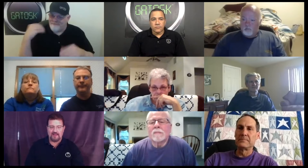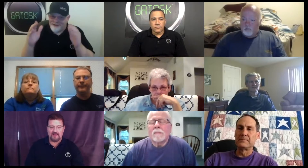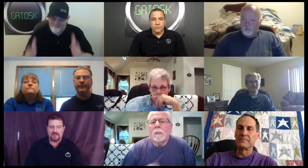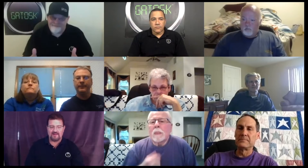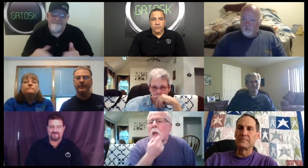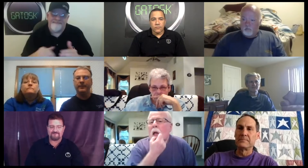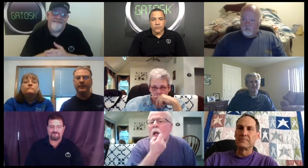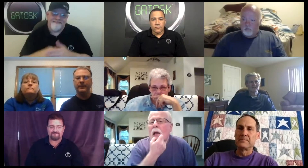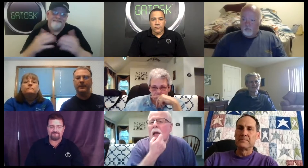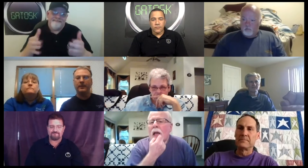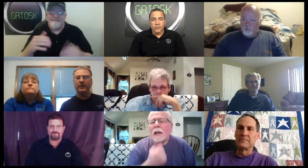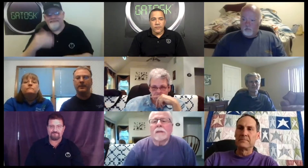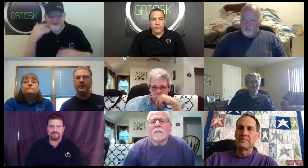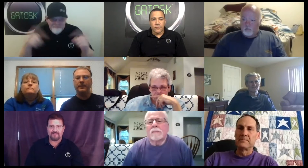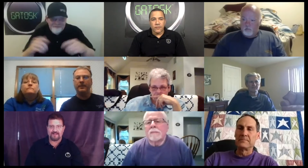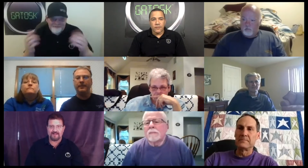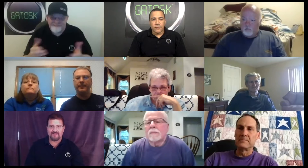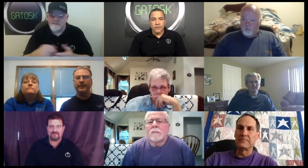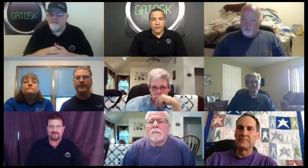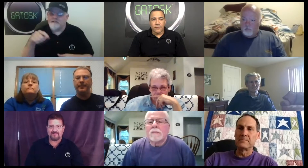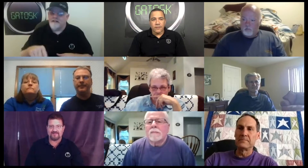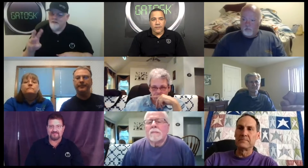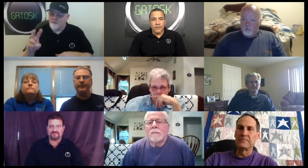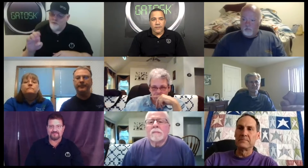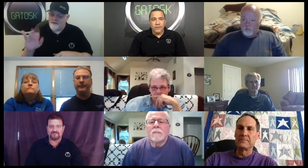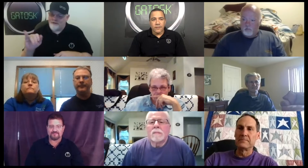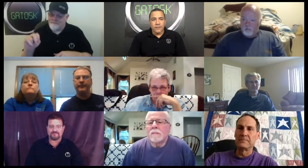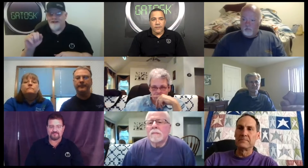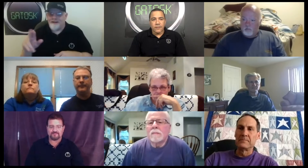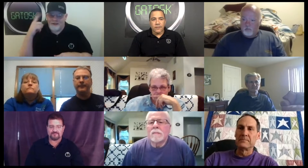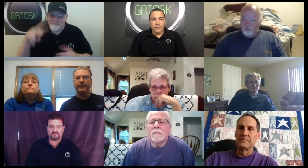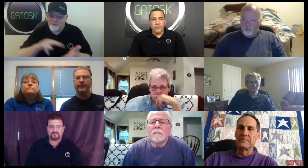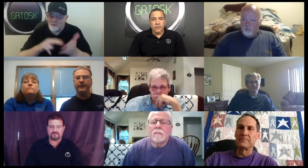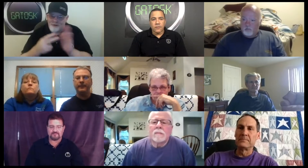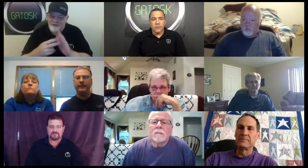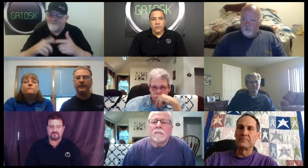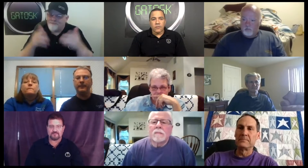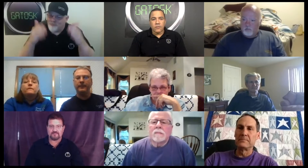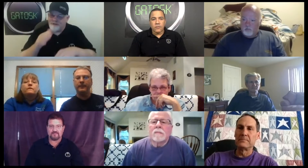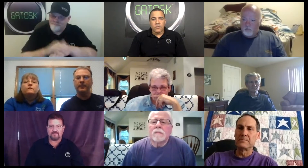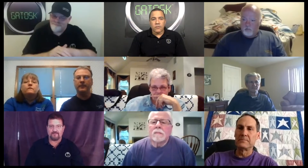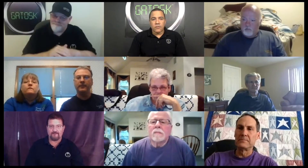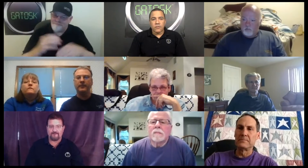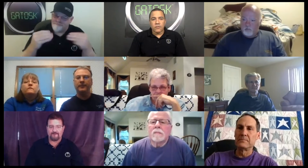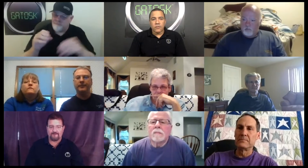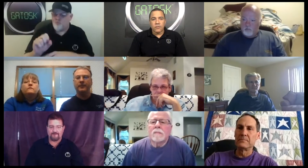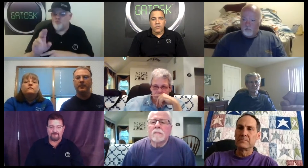Marketing Officer. Thank you for coming. This webinar the purpose is to focus on